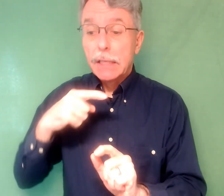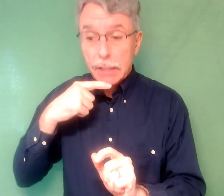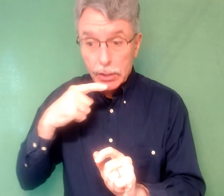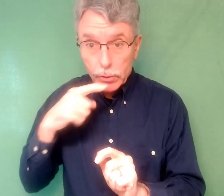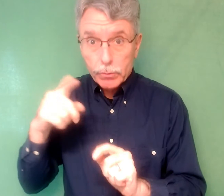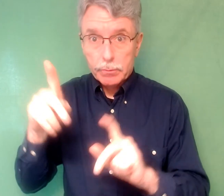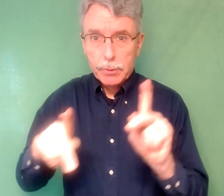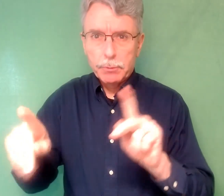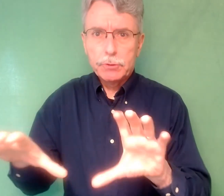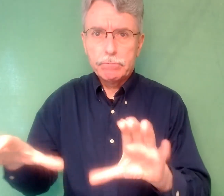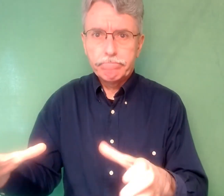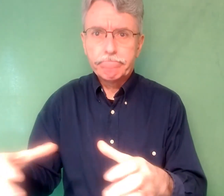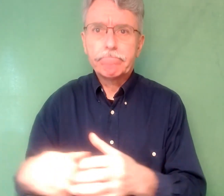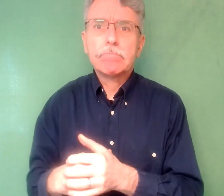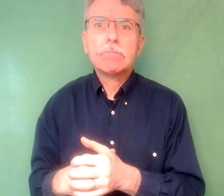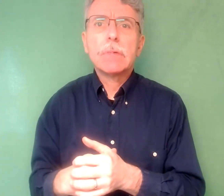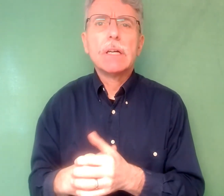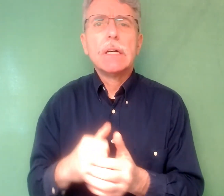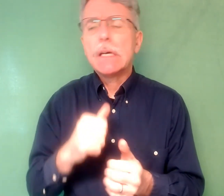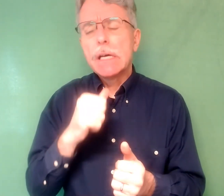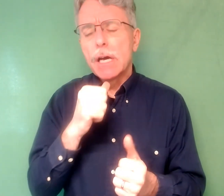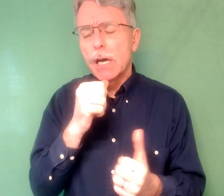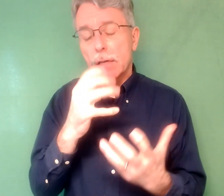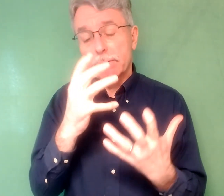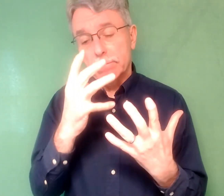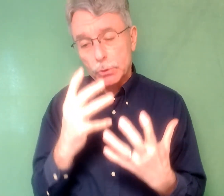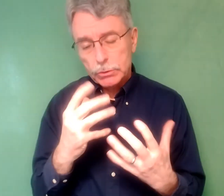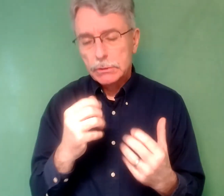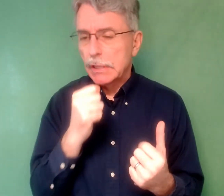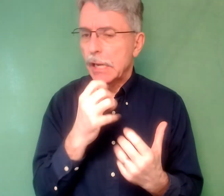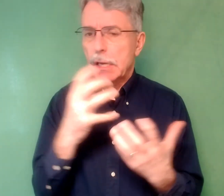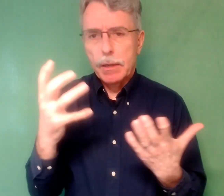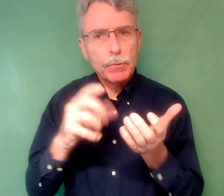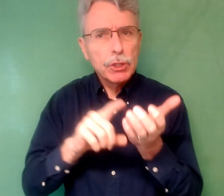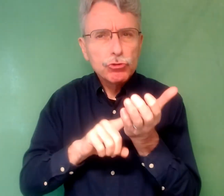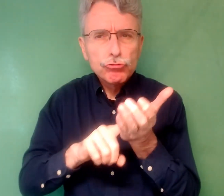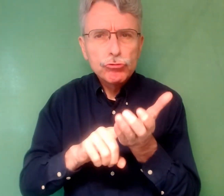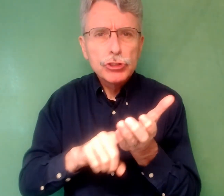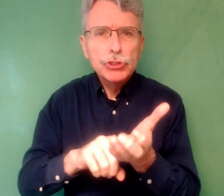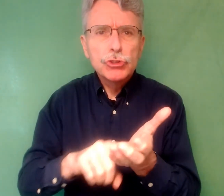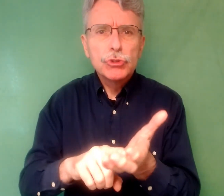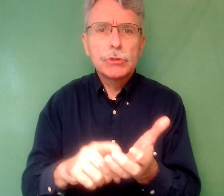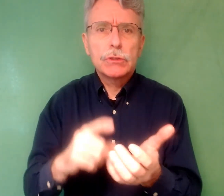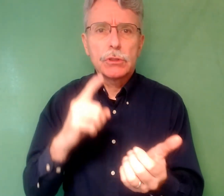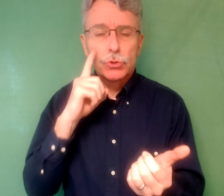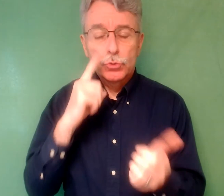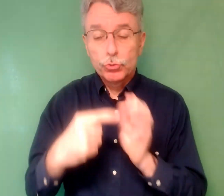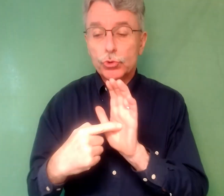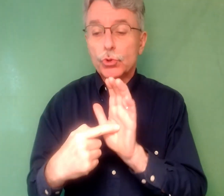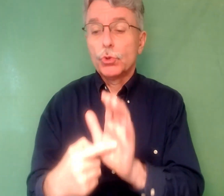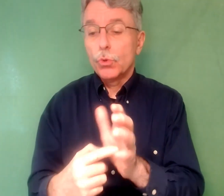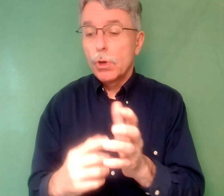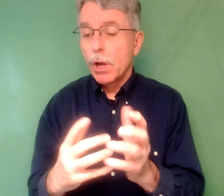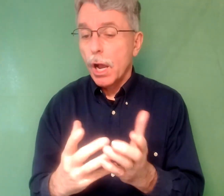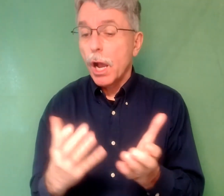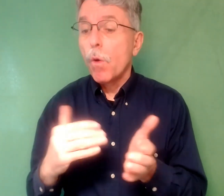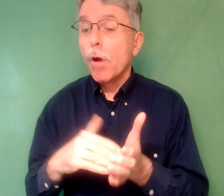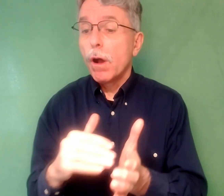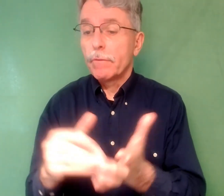highlight the need for providing effective communication access, whether through ASL interpreters, video phones, video